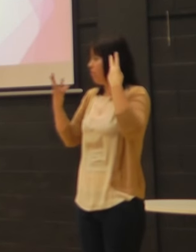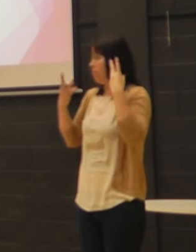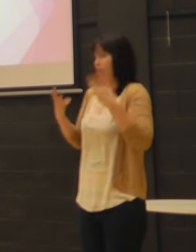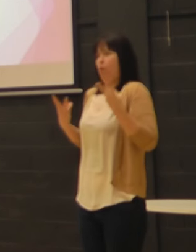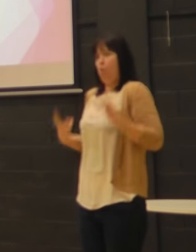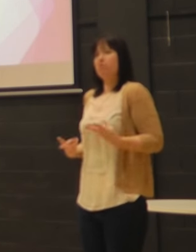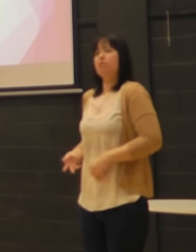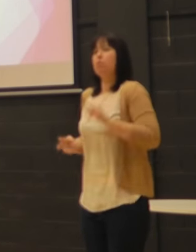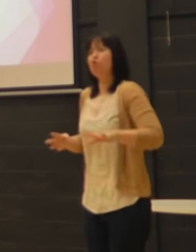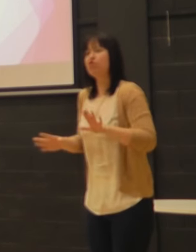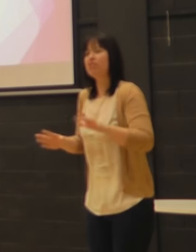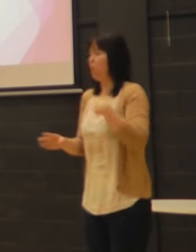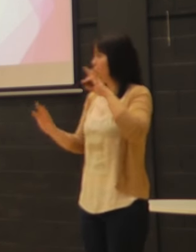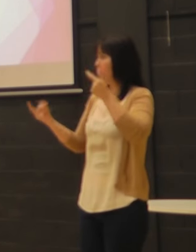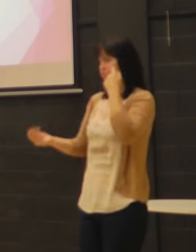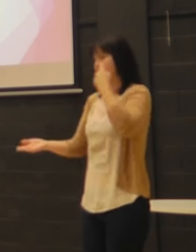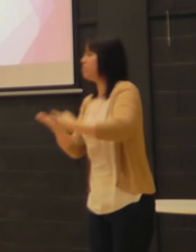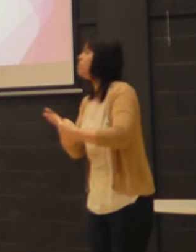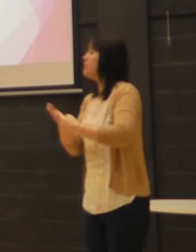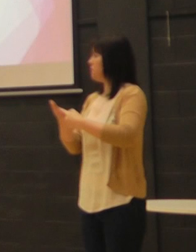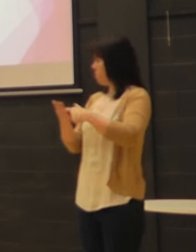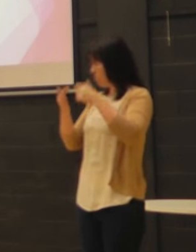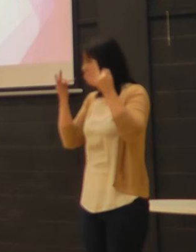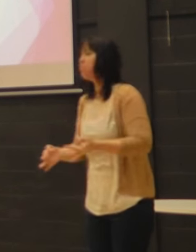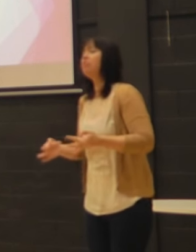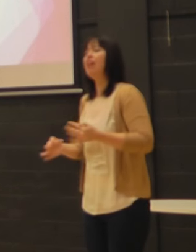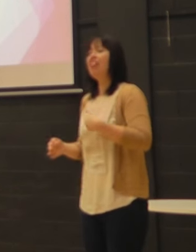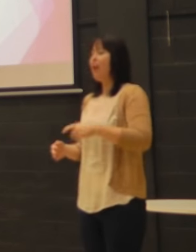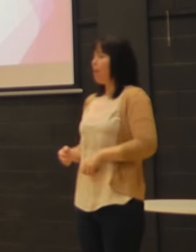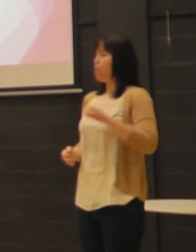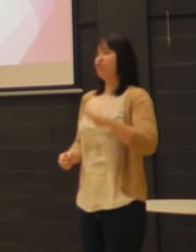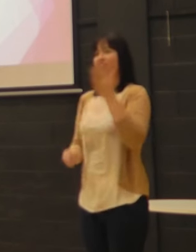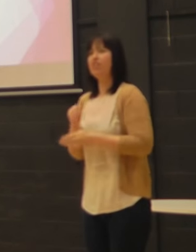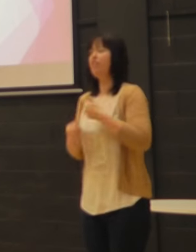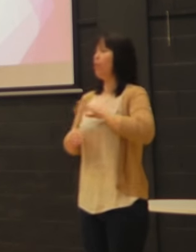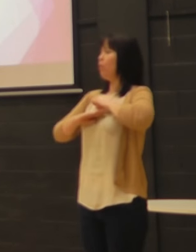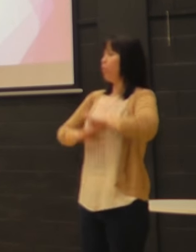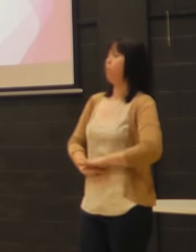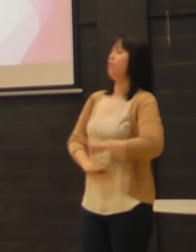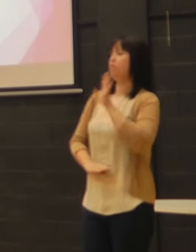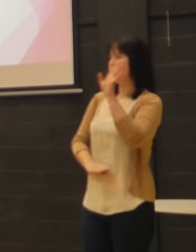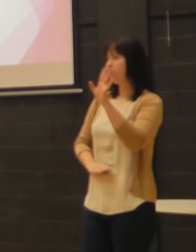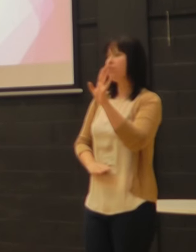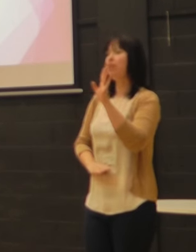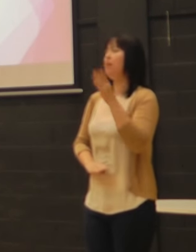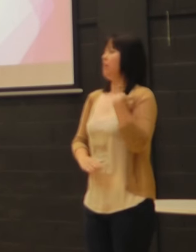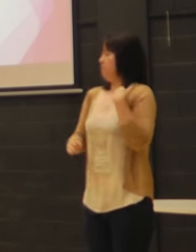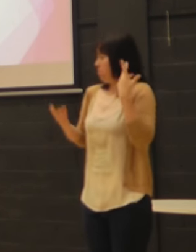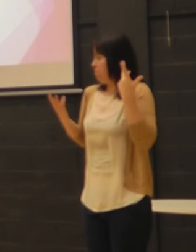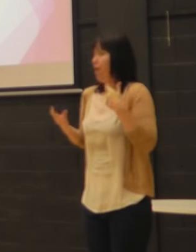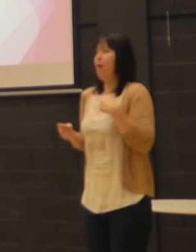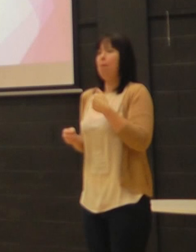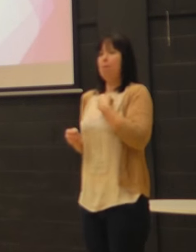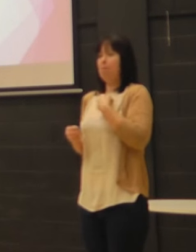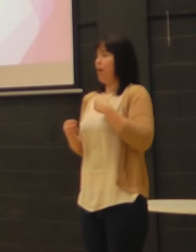not take them long to make that decision, and when they have the abortion, they feel relieved that an unwanted pregnancy